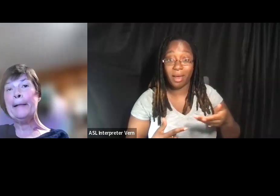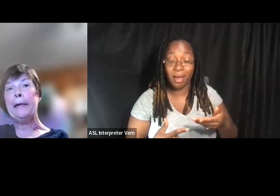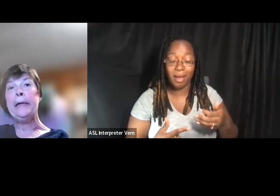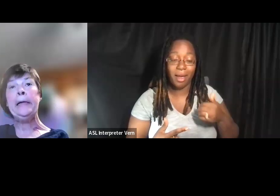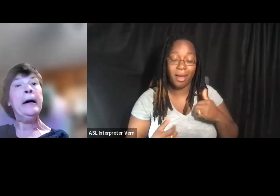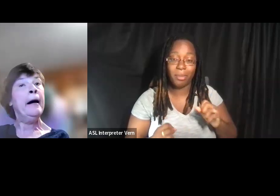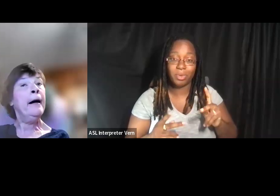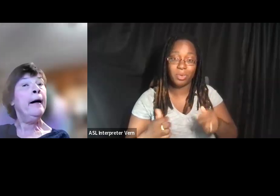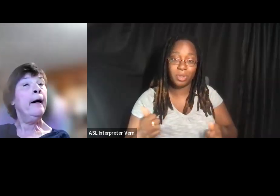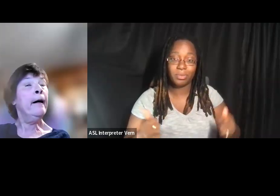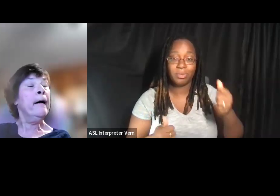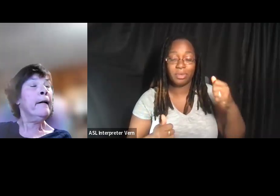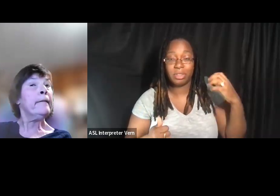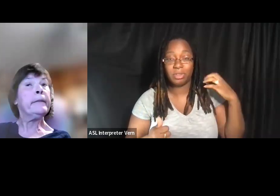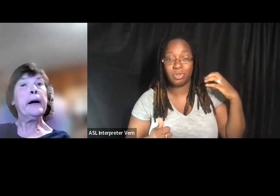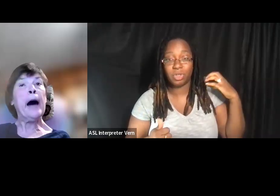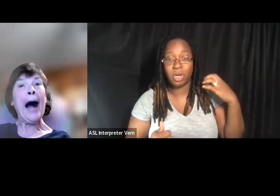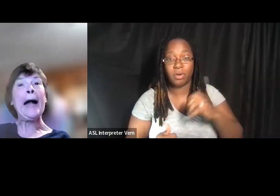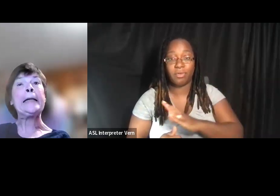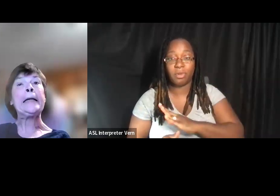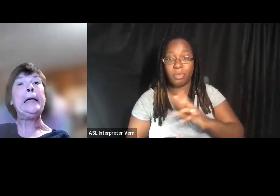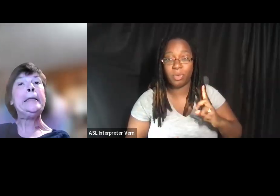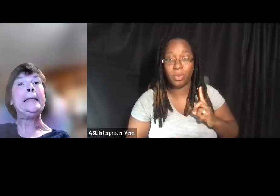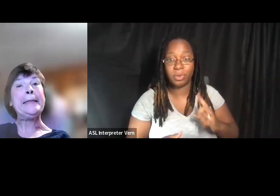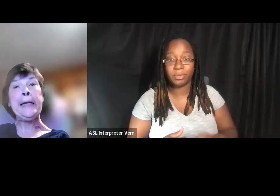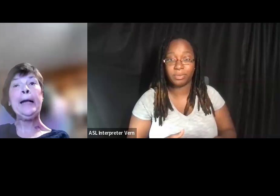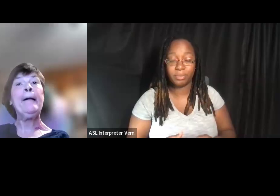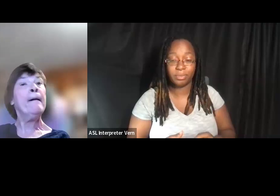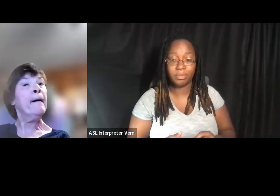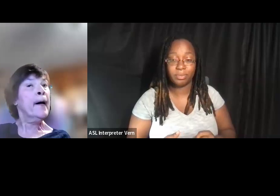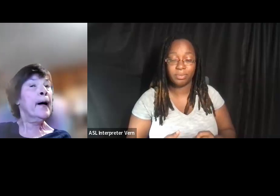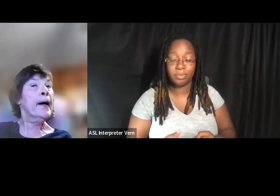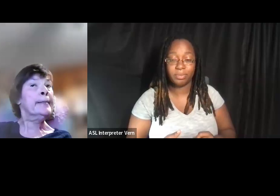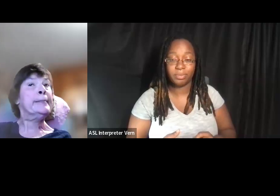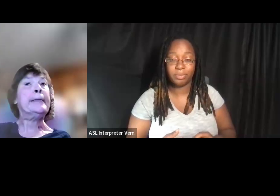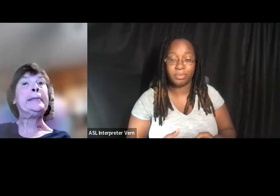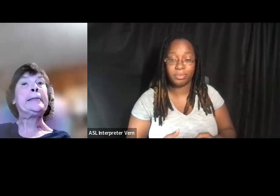the board. So I got to see